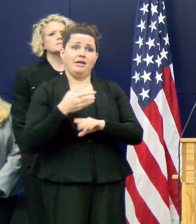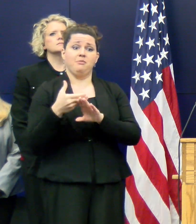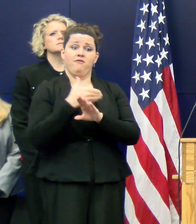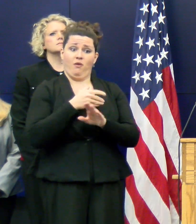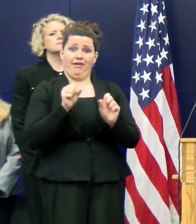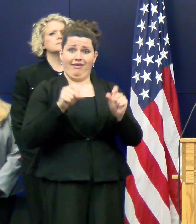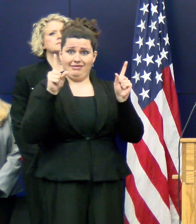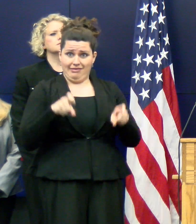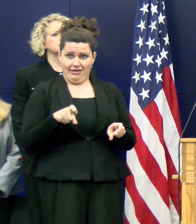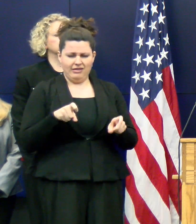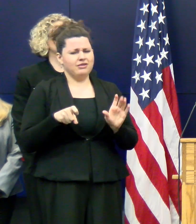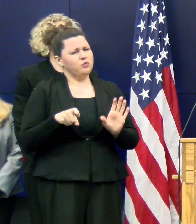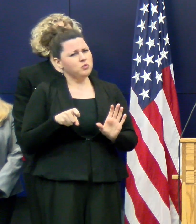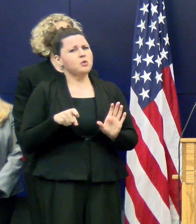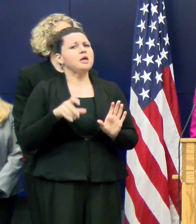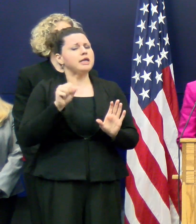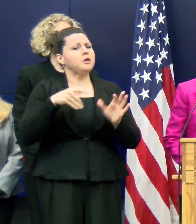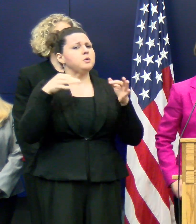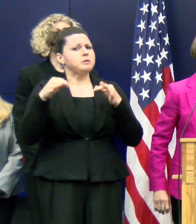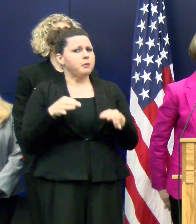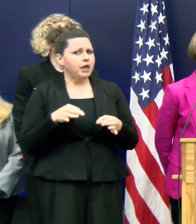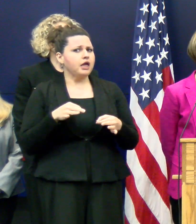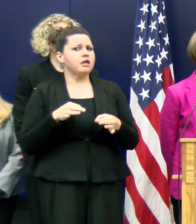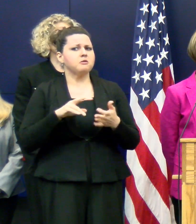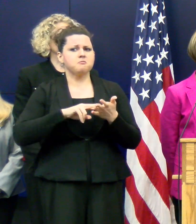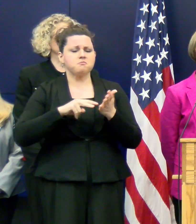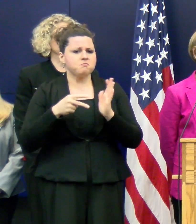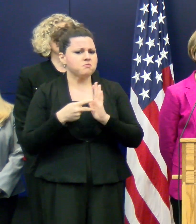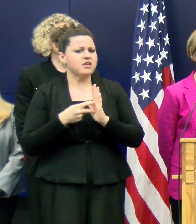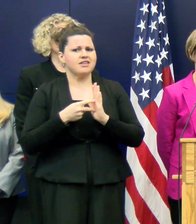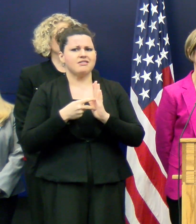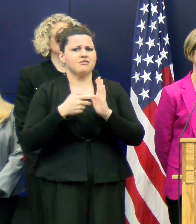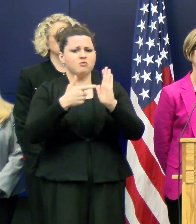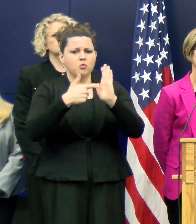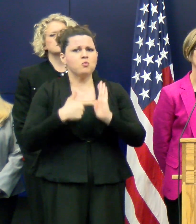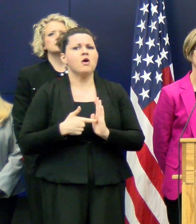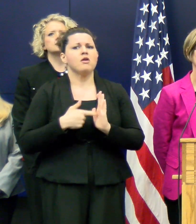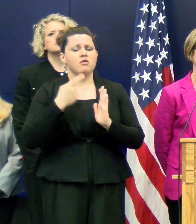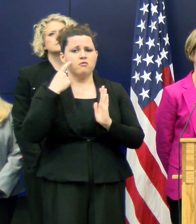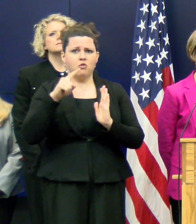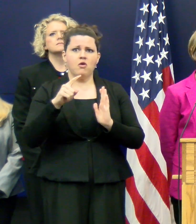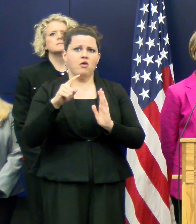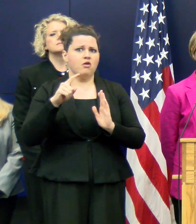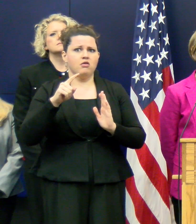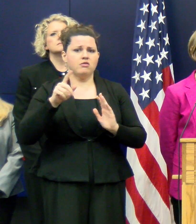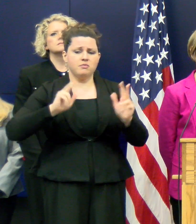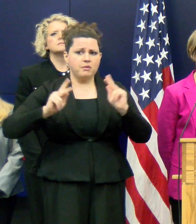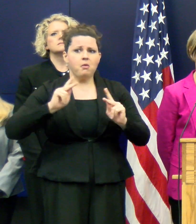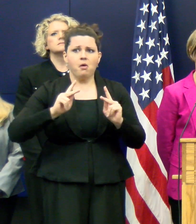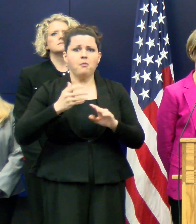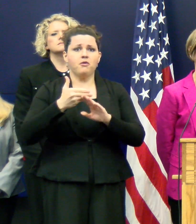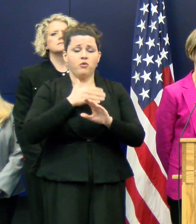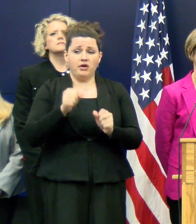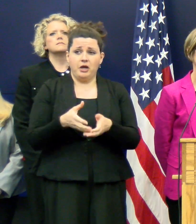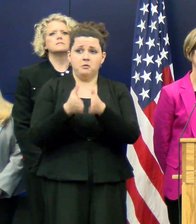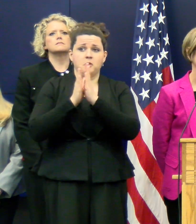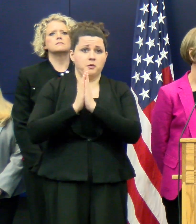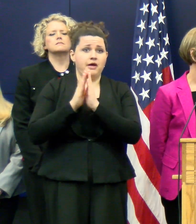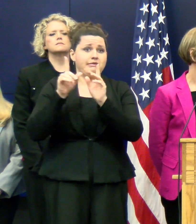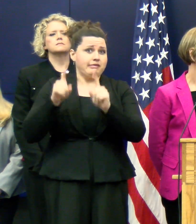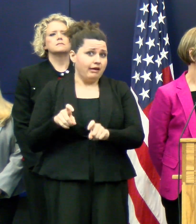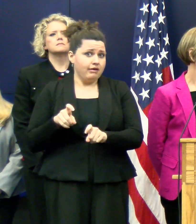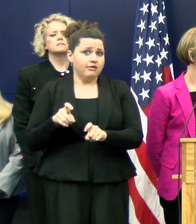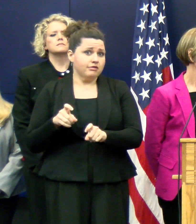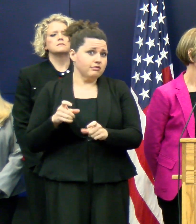test. Can you talk about that and what exactly are the parameters people need to know about before requesting to get a test